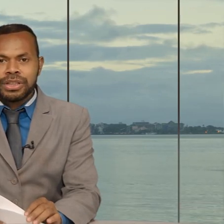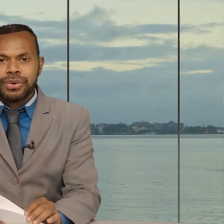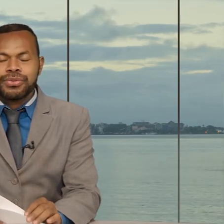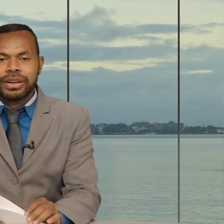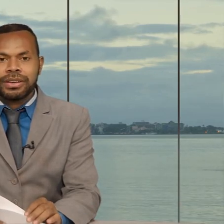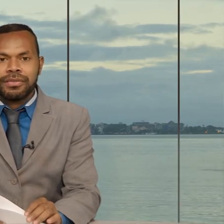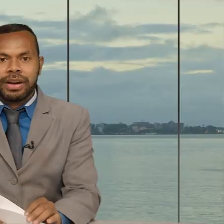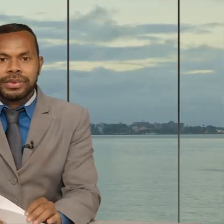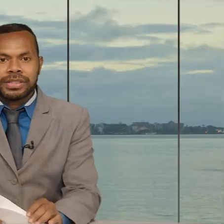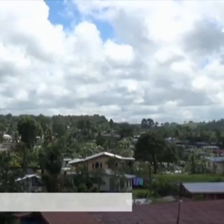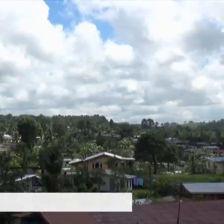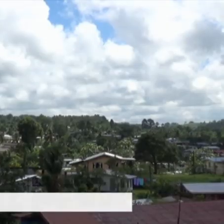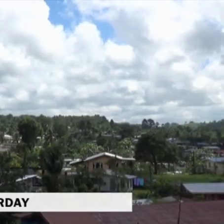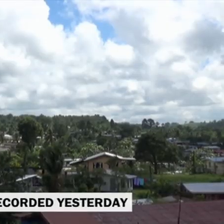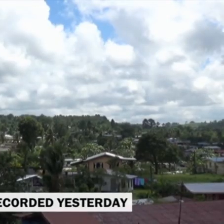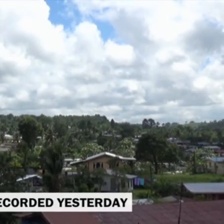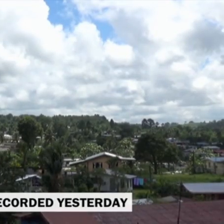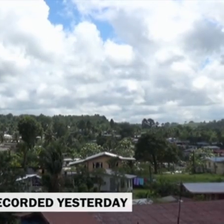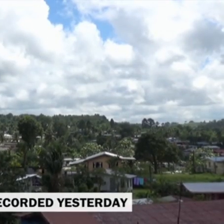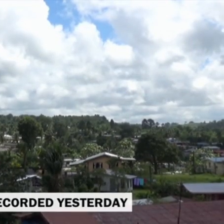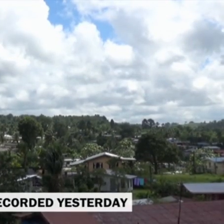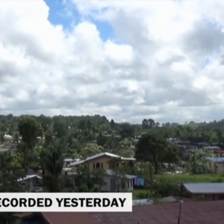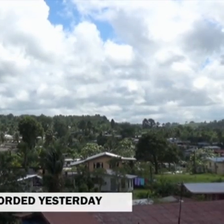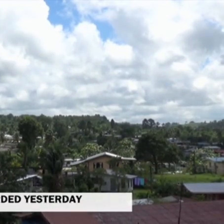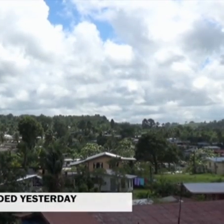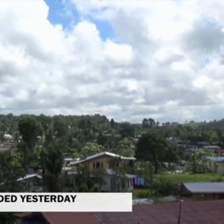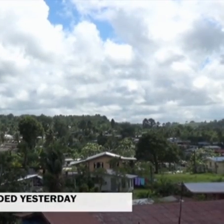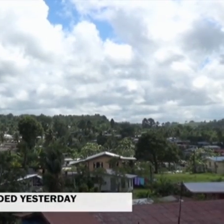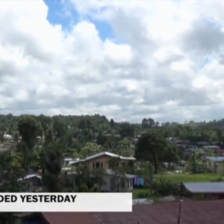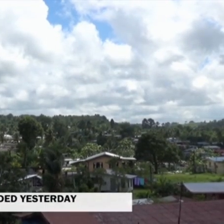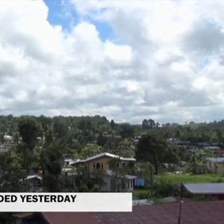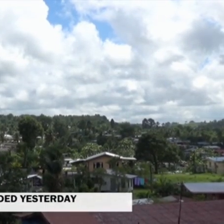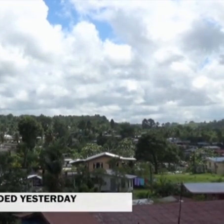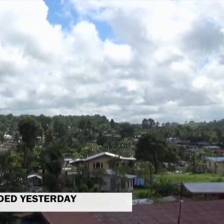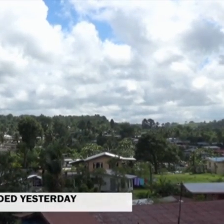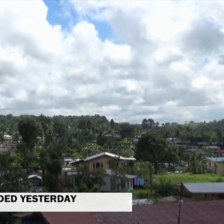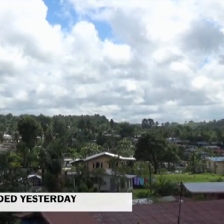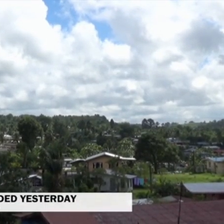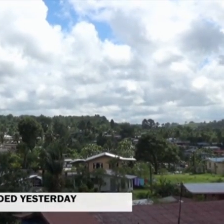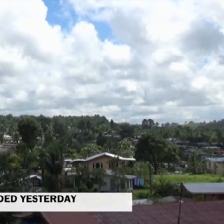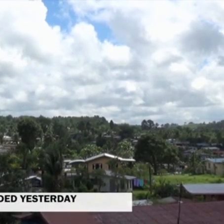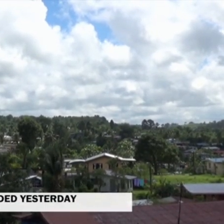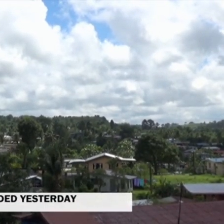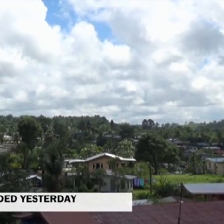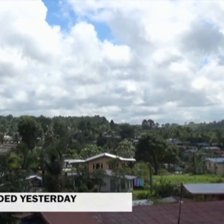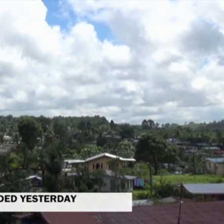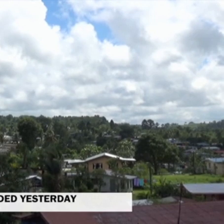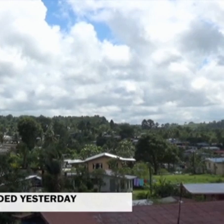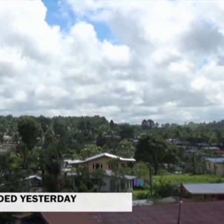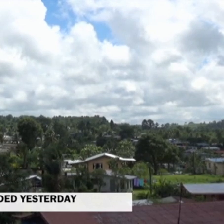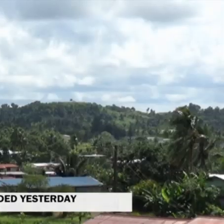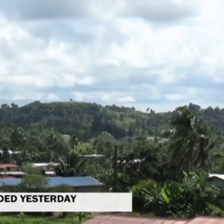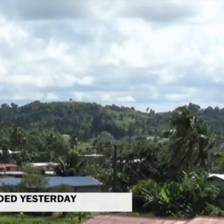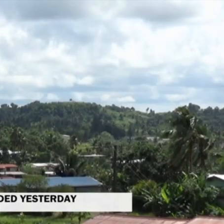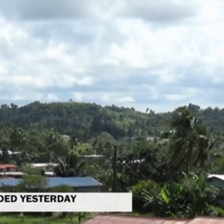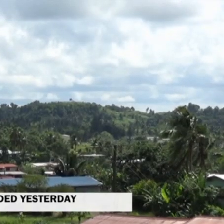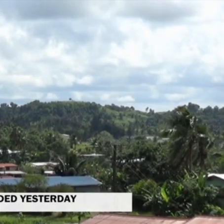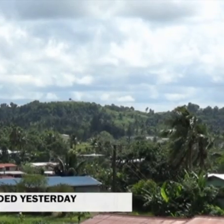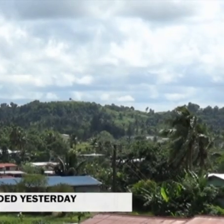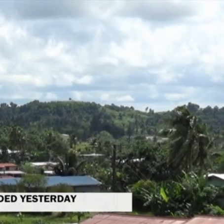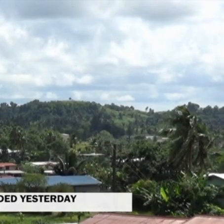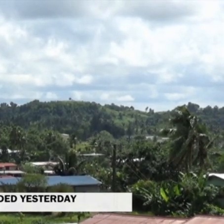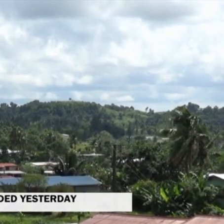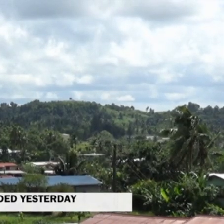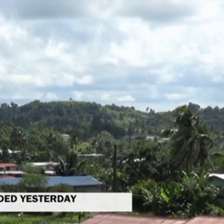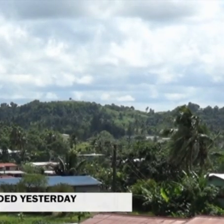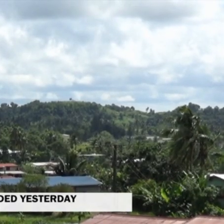she contracted the virus. Permanent Secretary for Health, Dr. James Wong, says they are treating this case as a community transmission